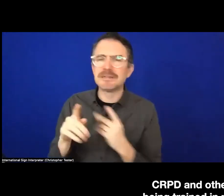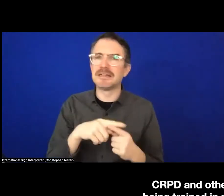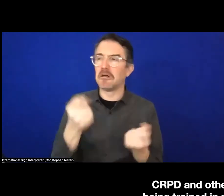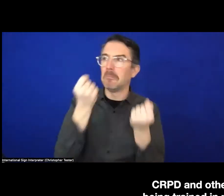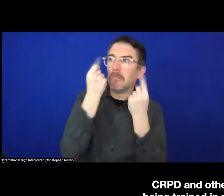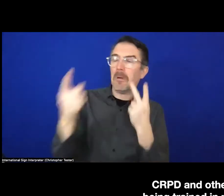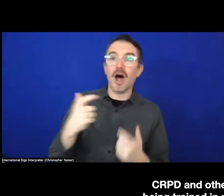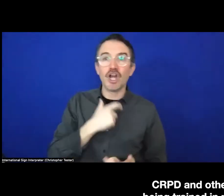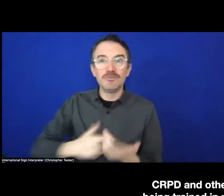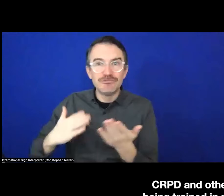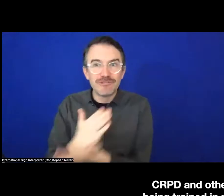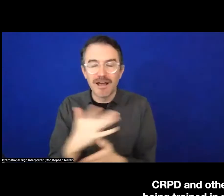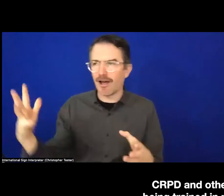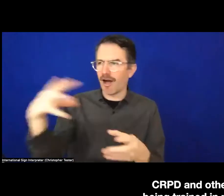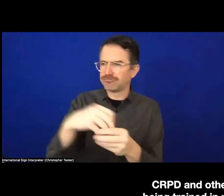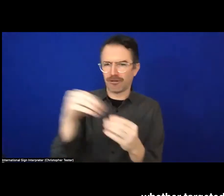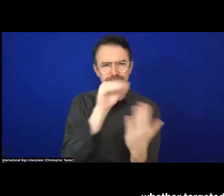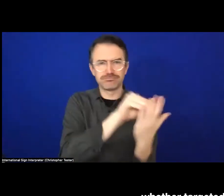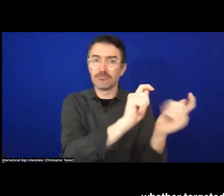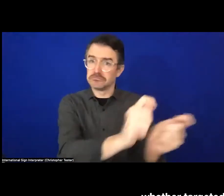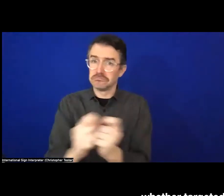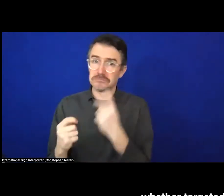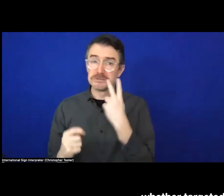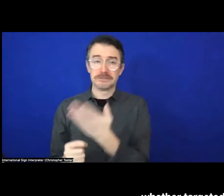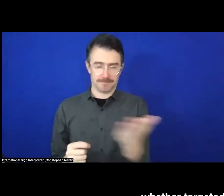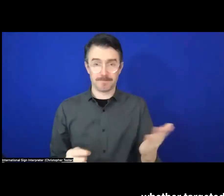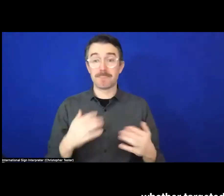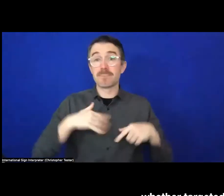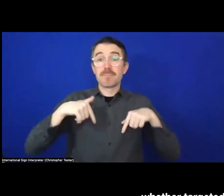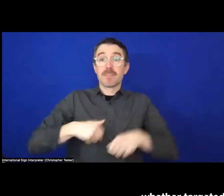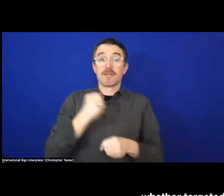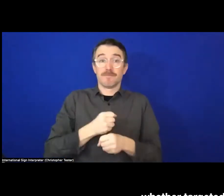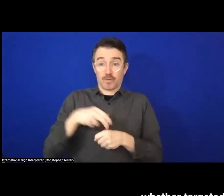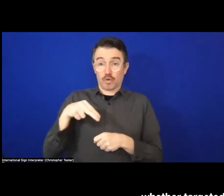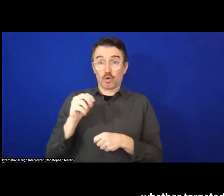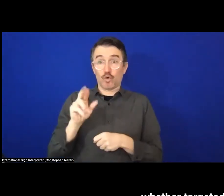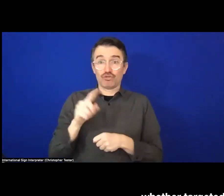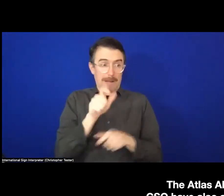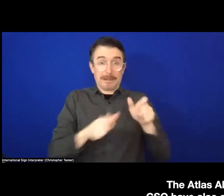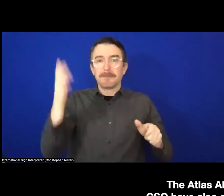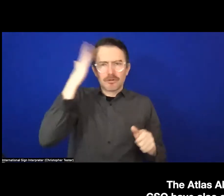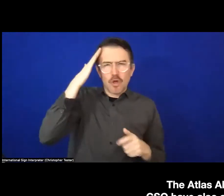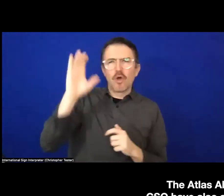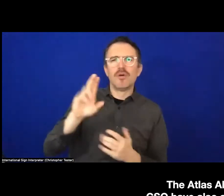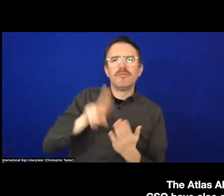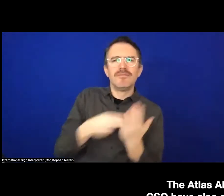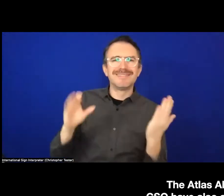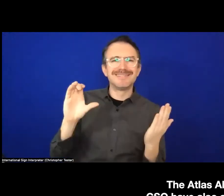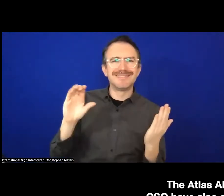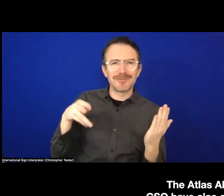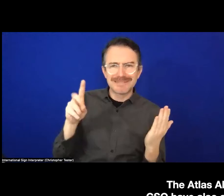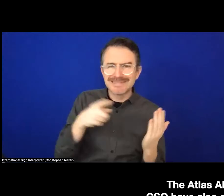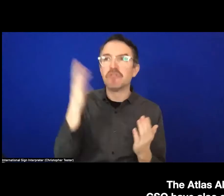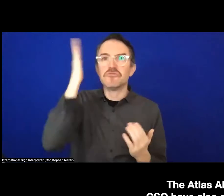legal instruments and been trained in practical approaches, whether targeted or integrated efforts. The